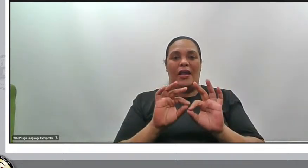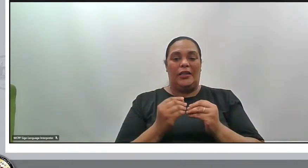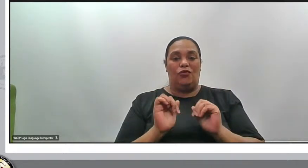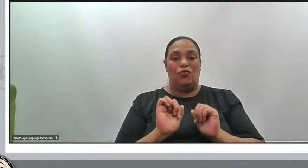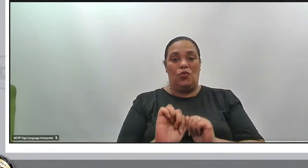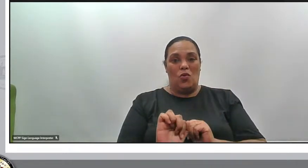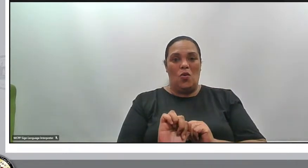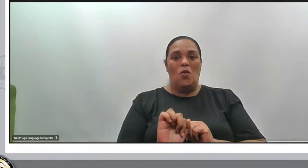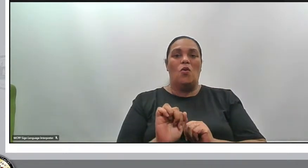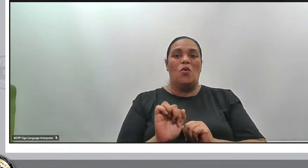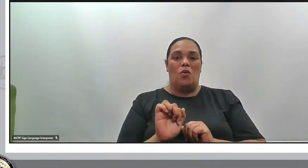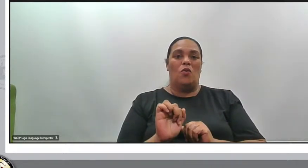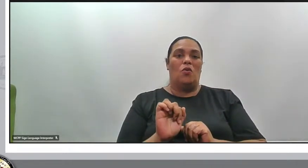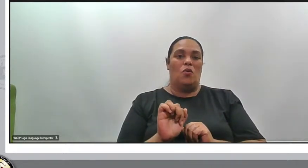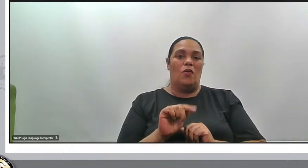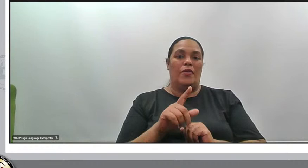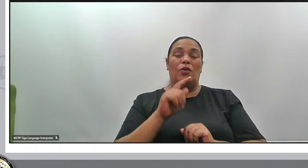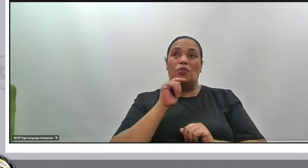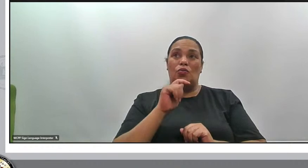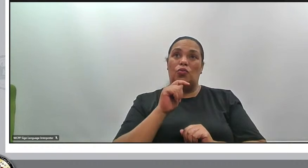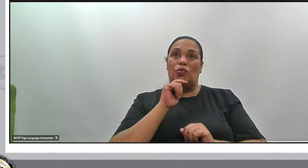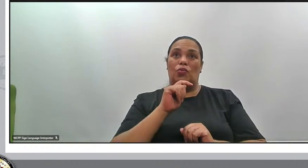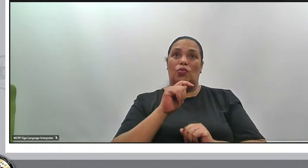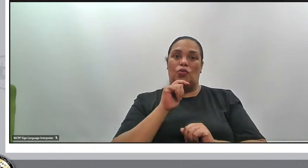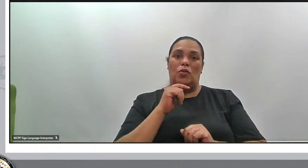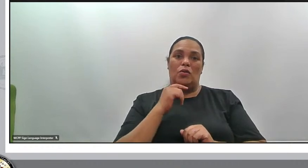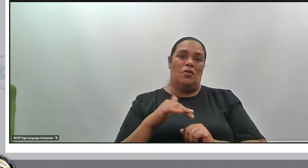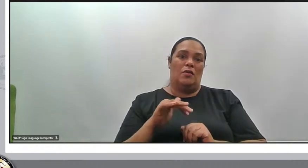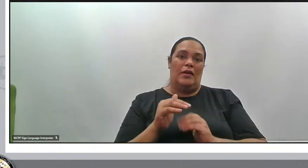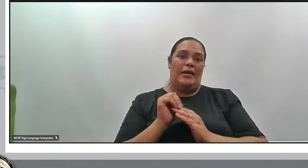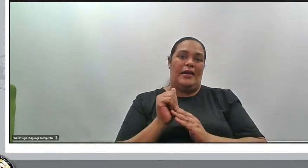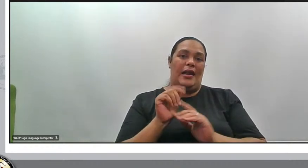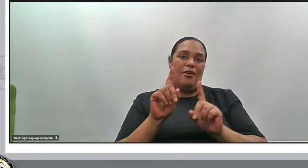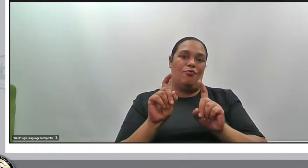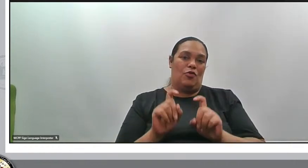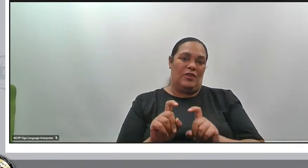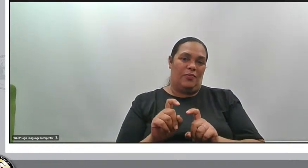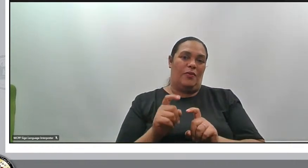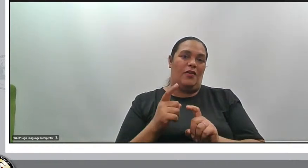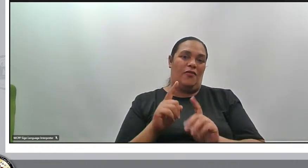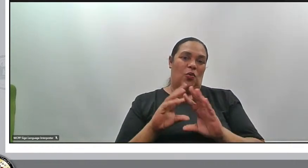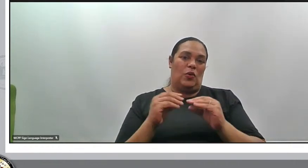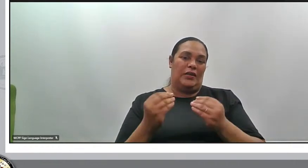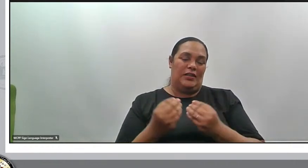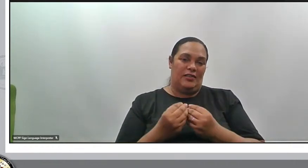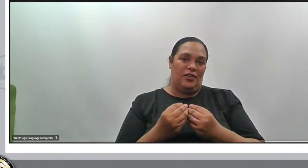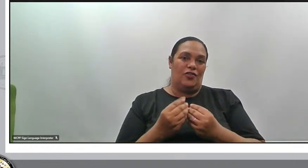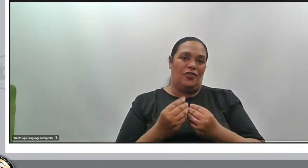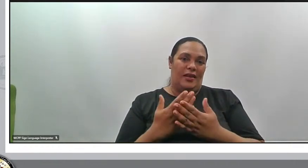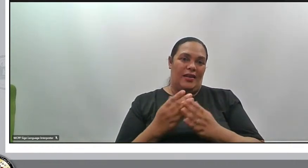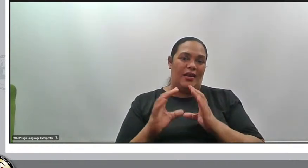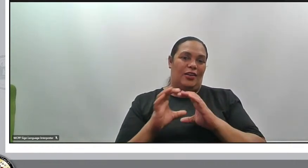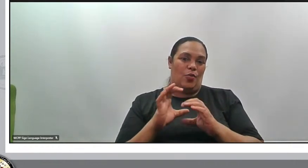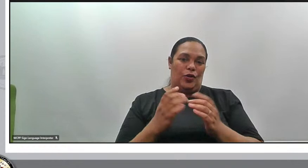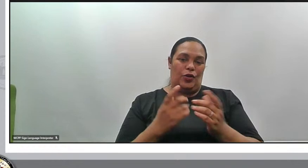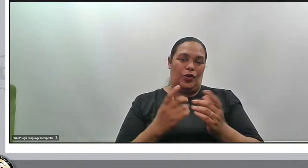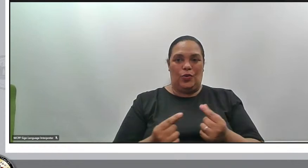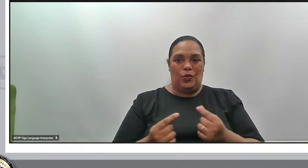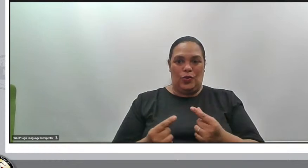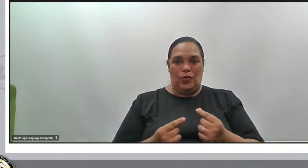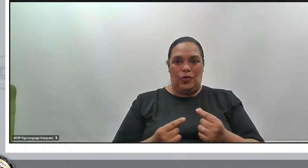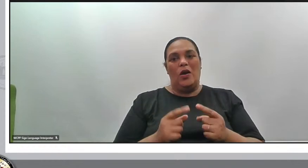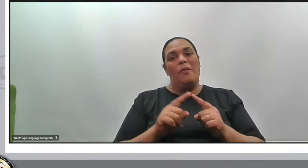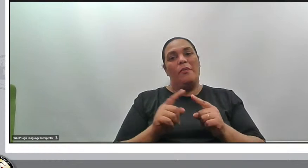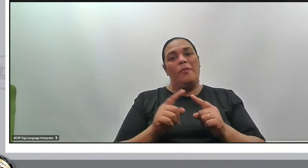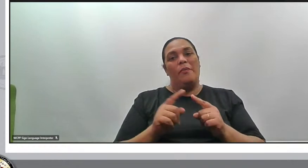organization, which really are tend to be the guiding principles of an organization, can be communicated. And some